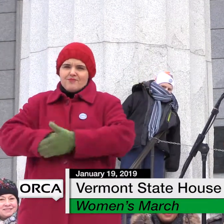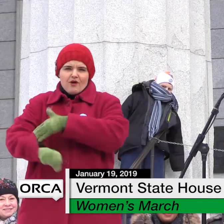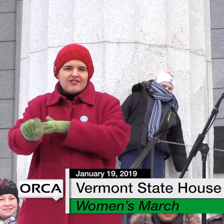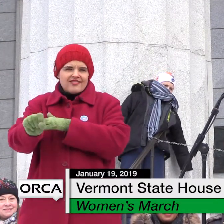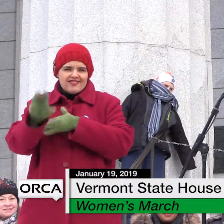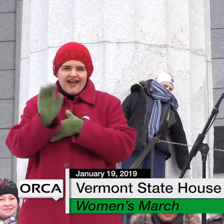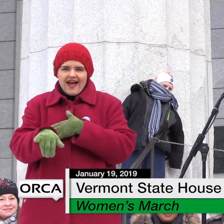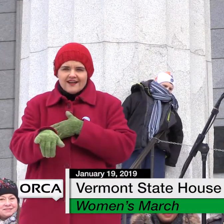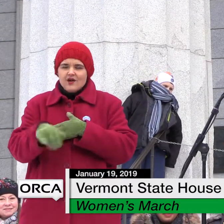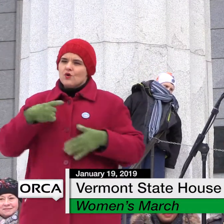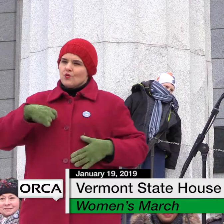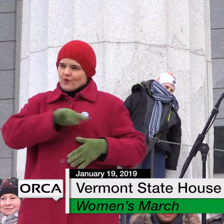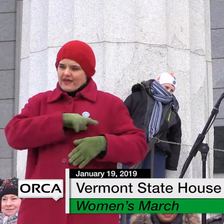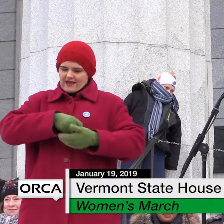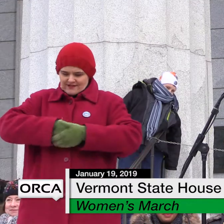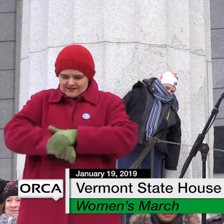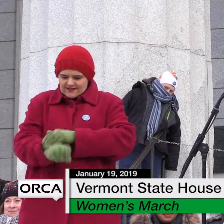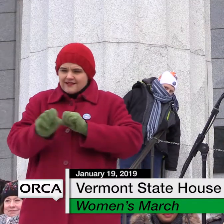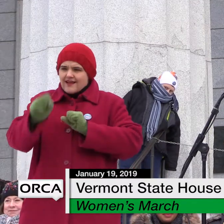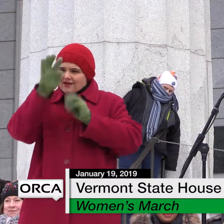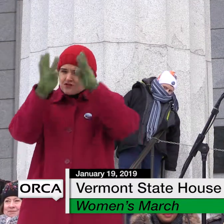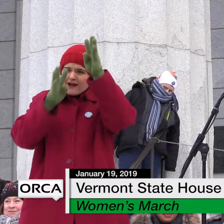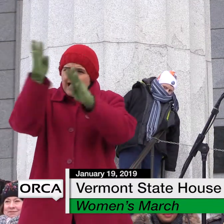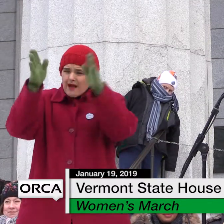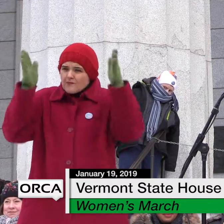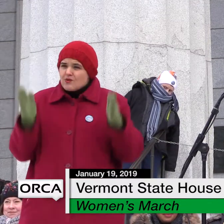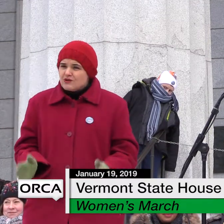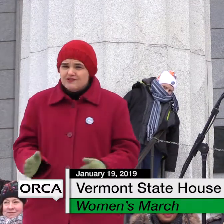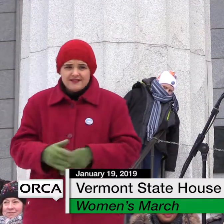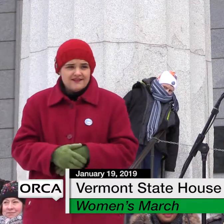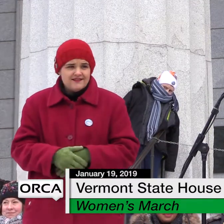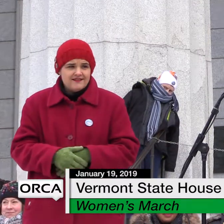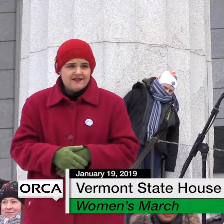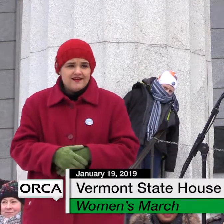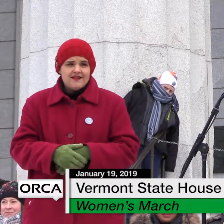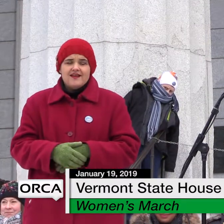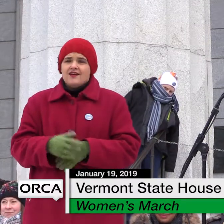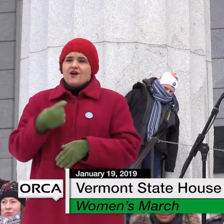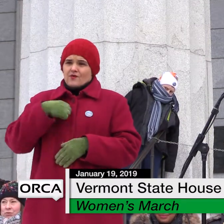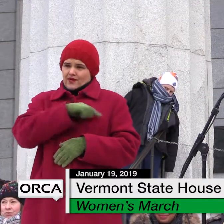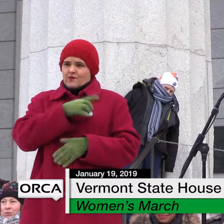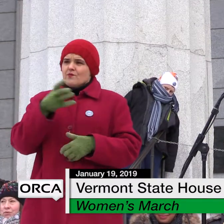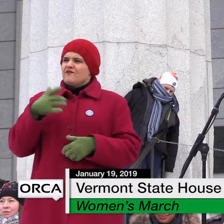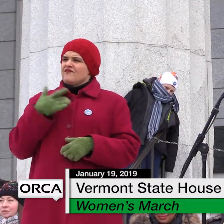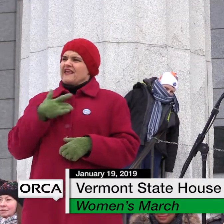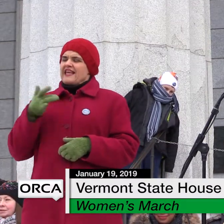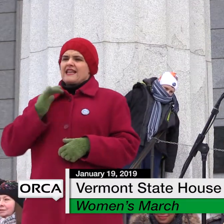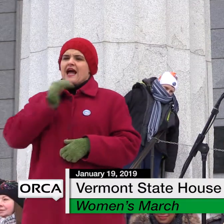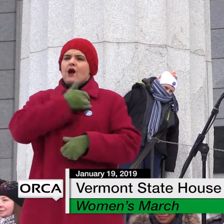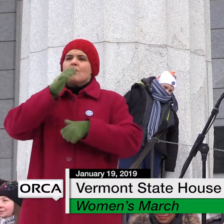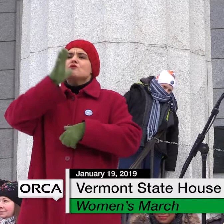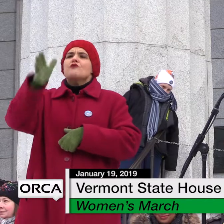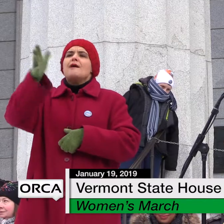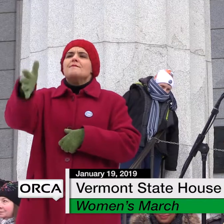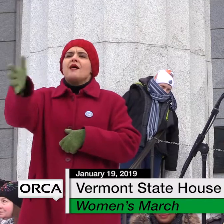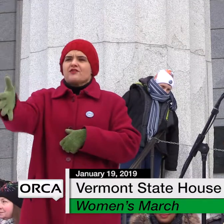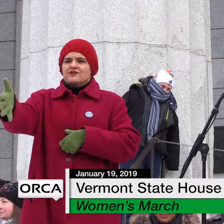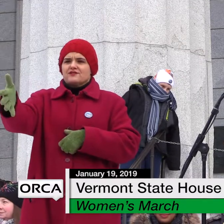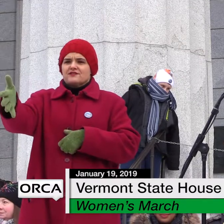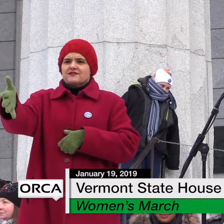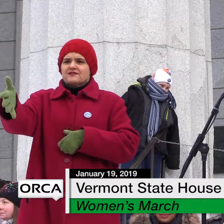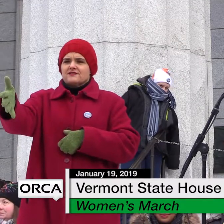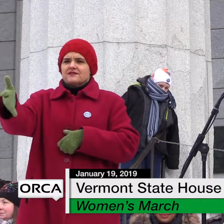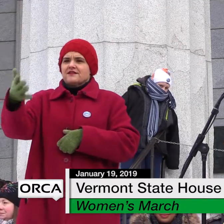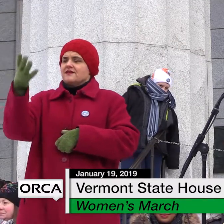itself. And if you want to reach between worlds and feel our grandmothers, thousands of them, loving you always, just touch